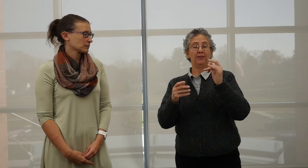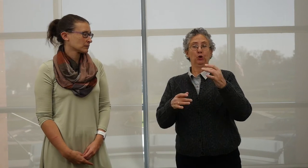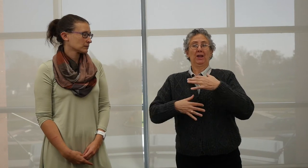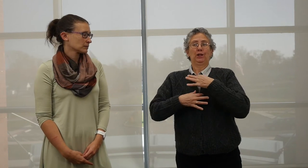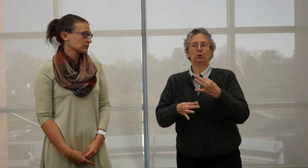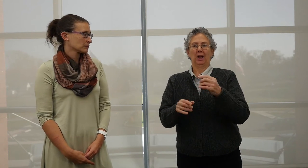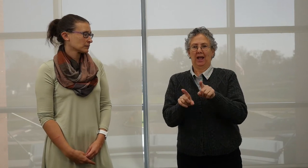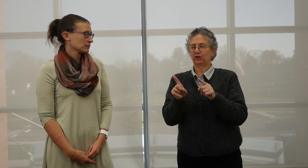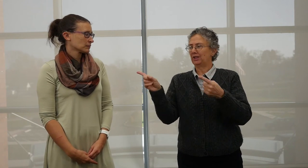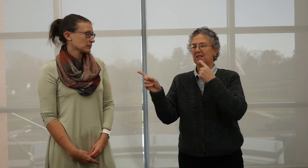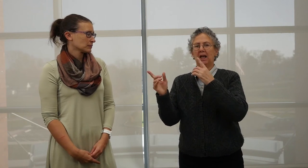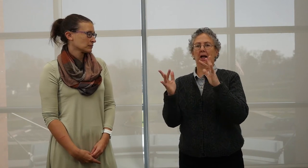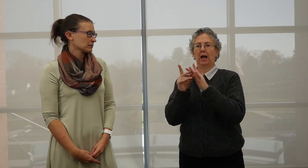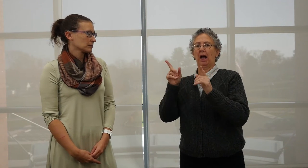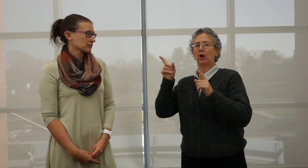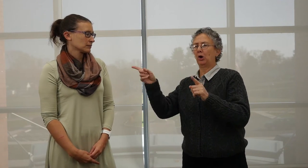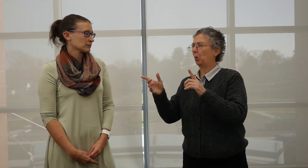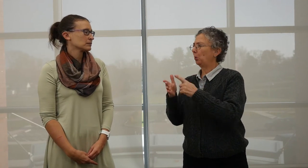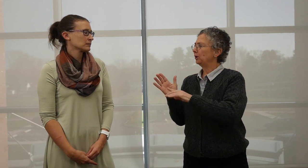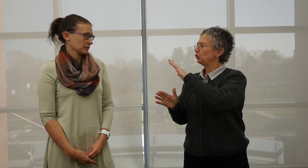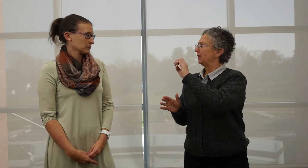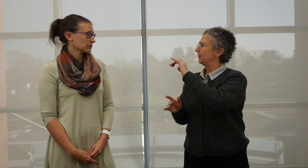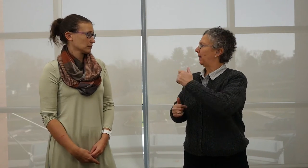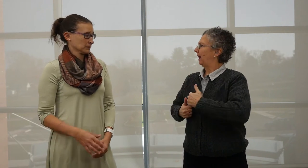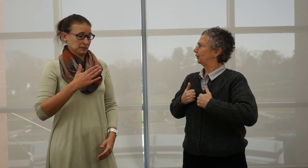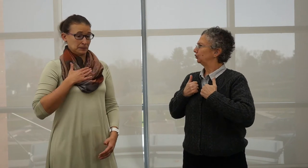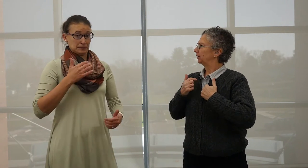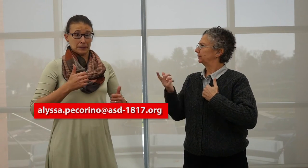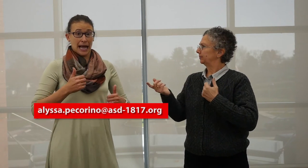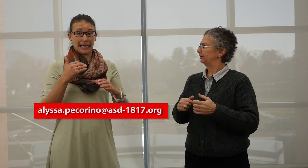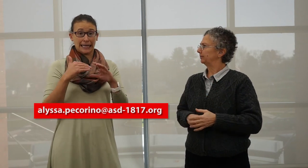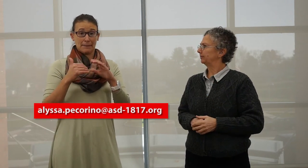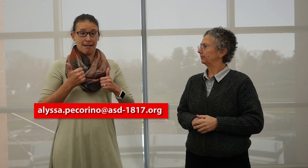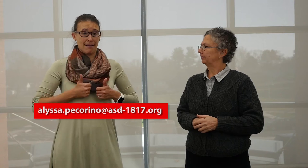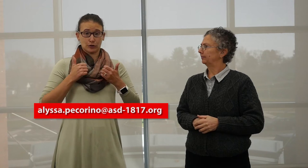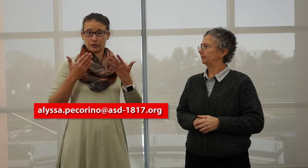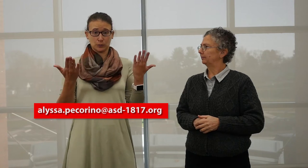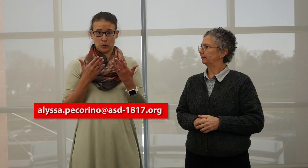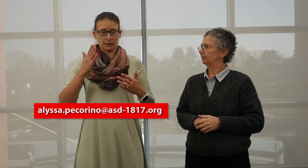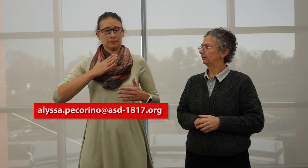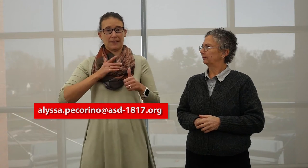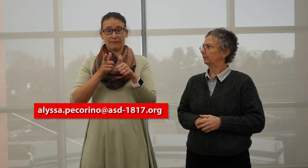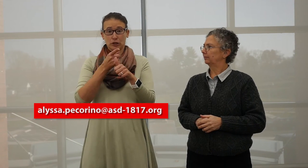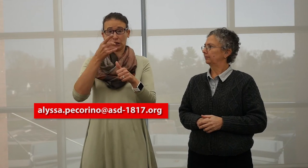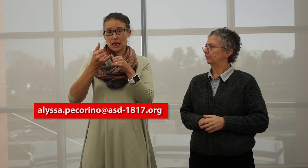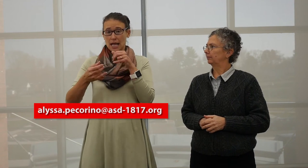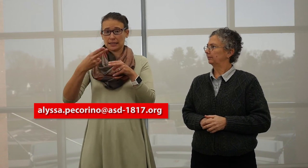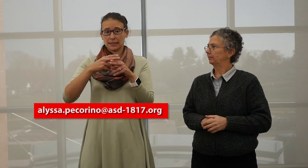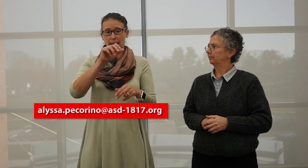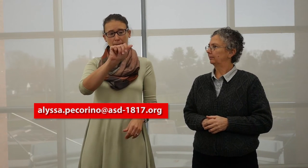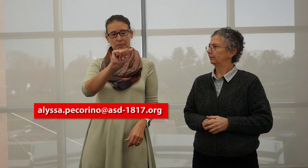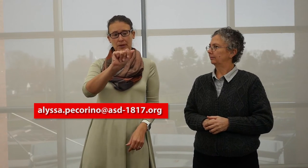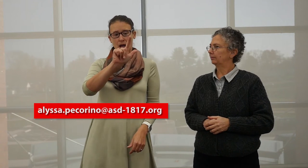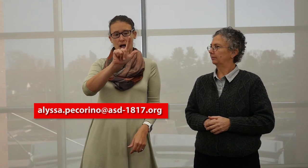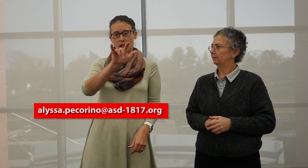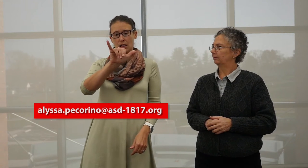ours. So if you're interested, contact Alyssa, and what's your email? My email address is my first and last names,